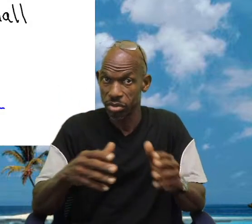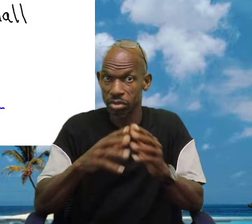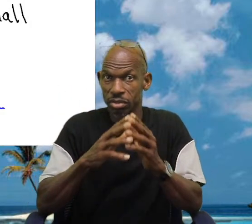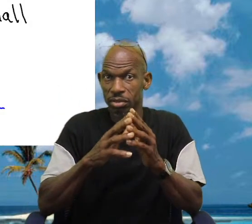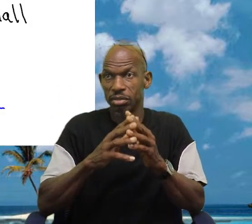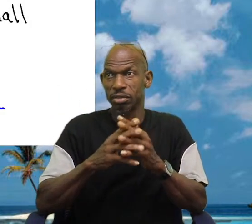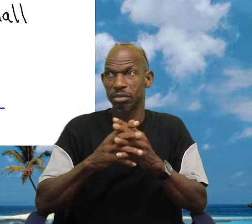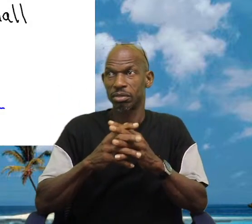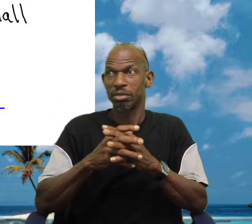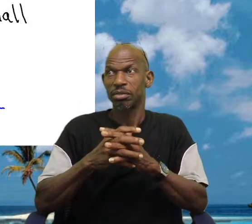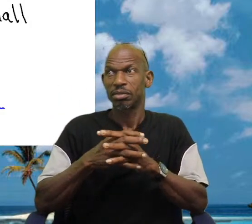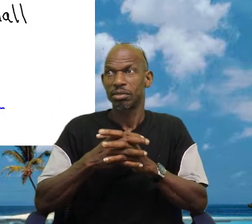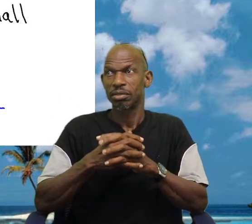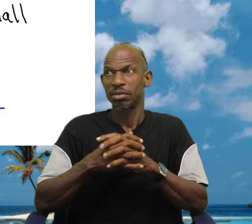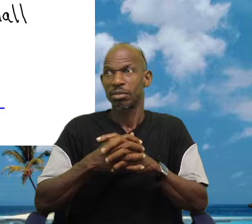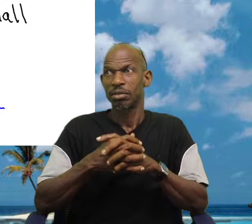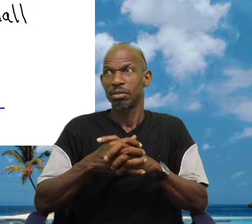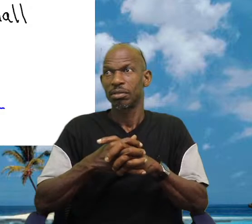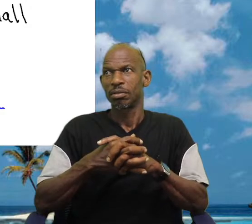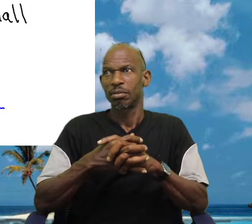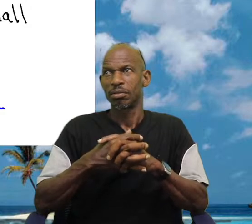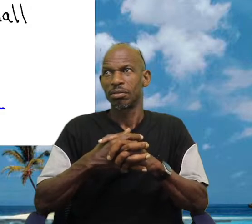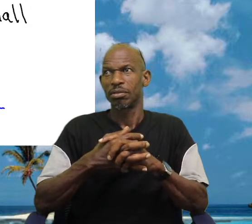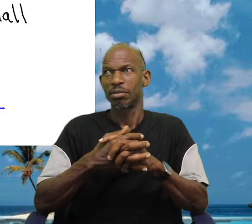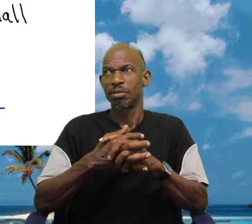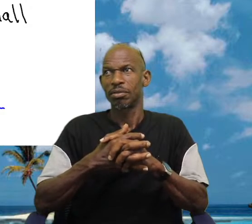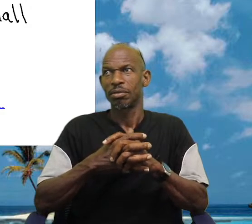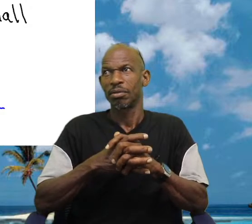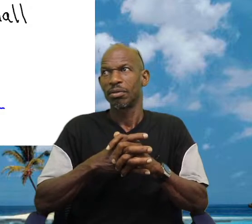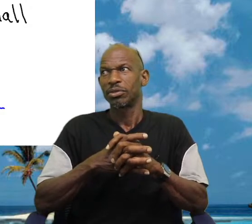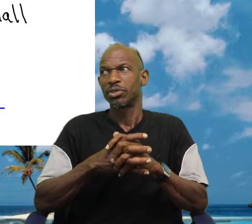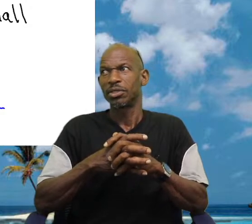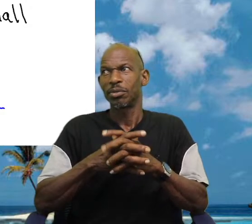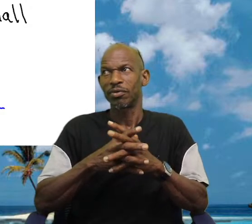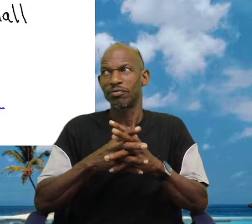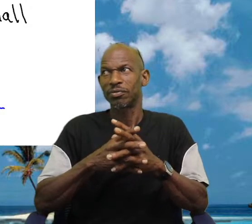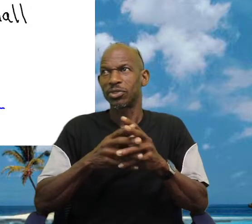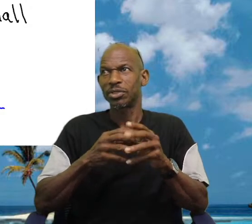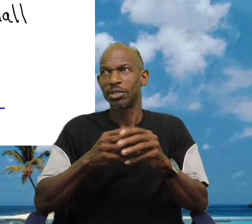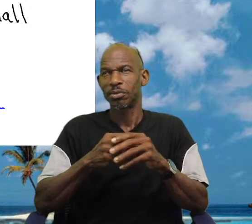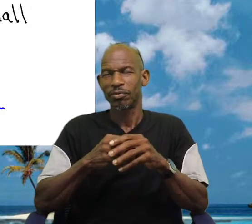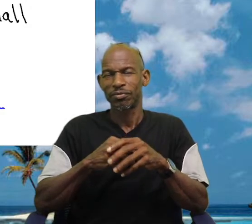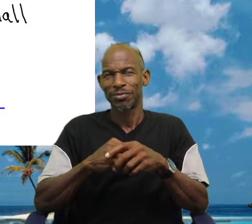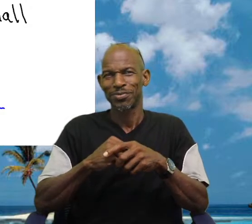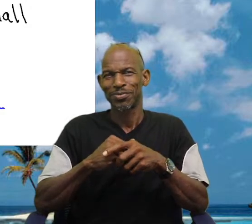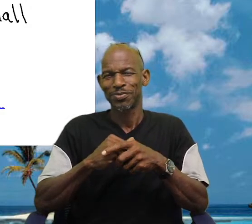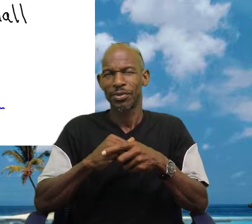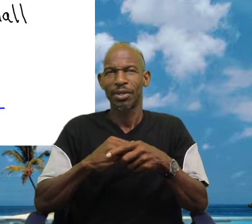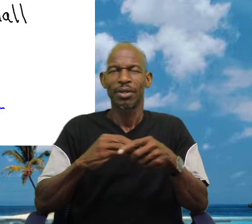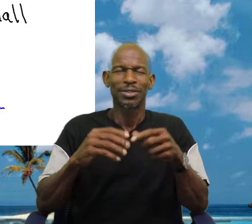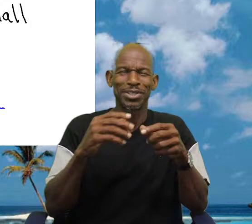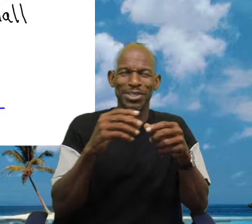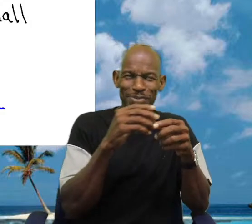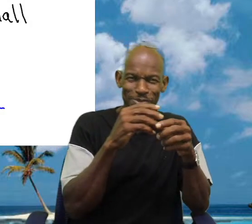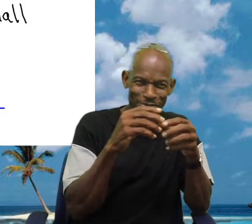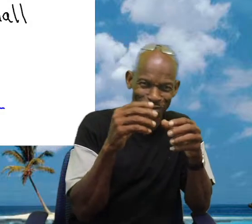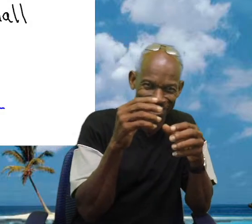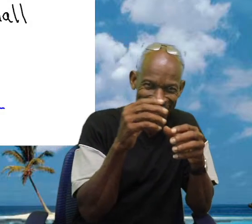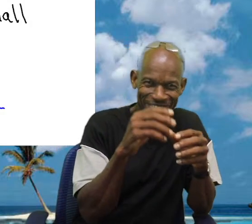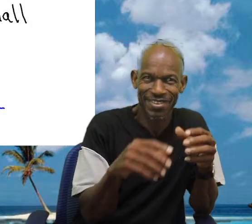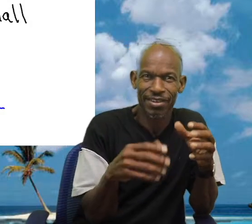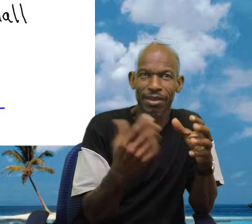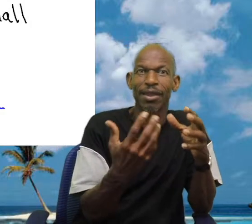through HDC. All right. So HDC, huh?